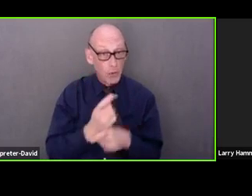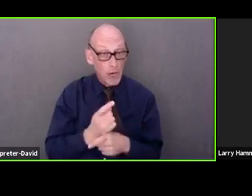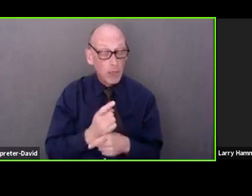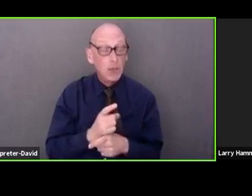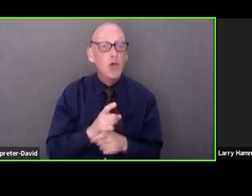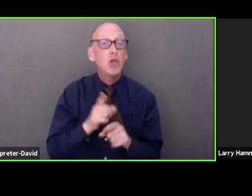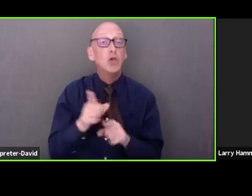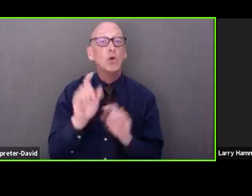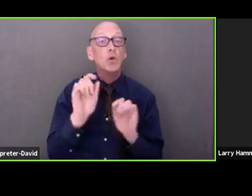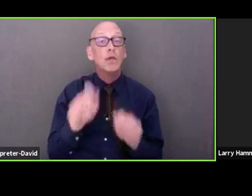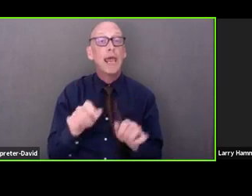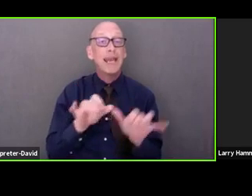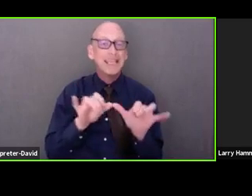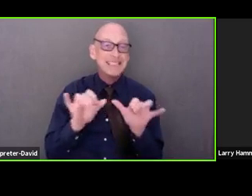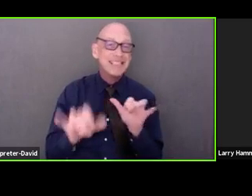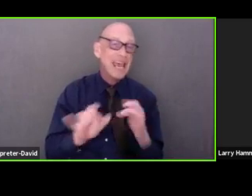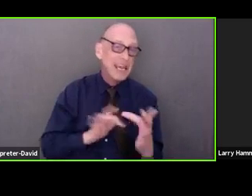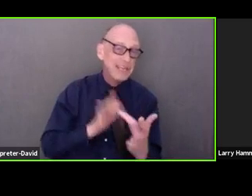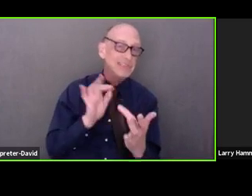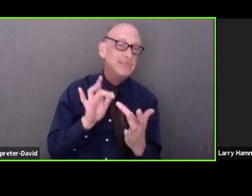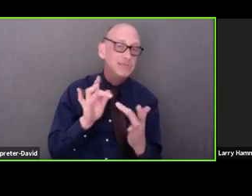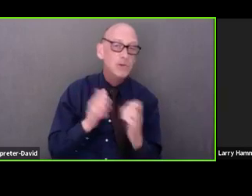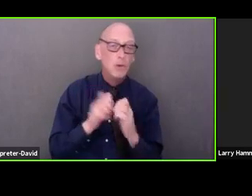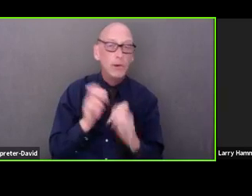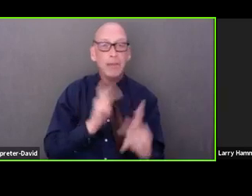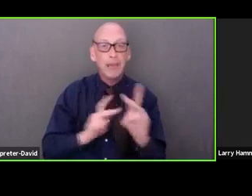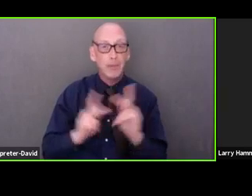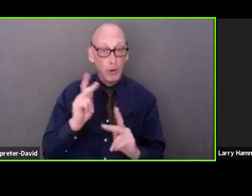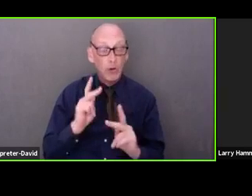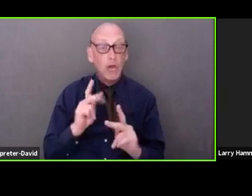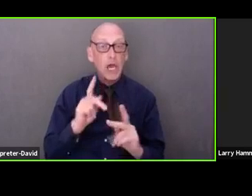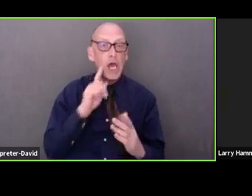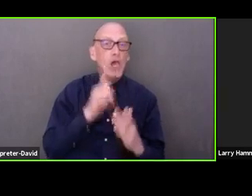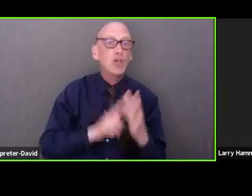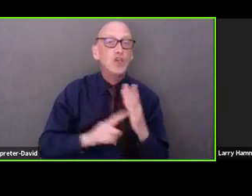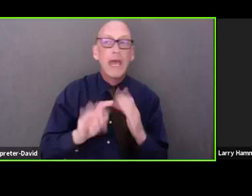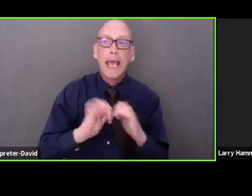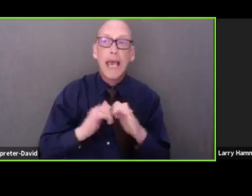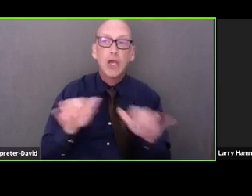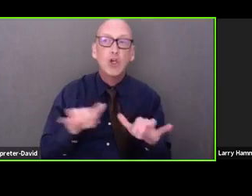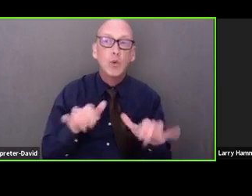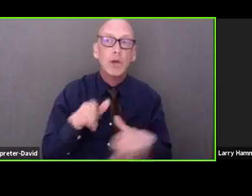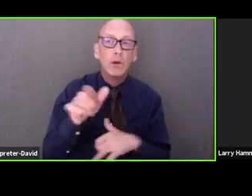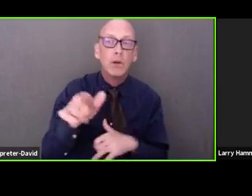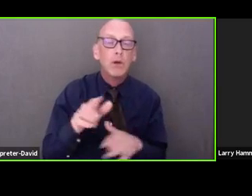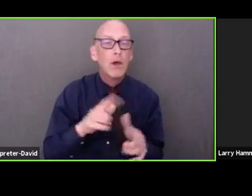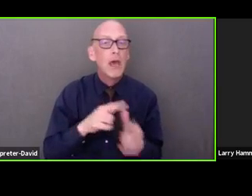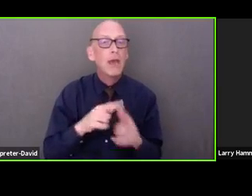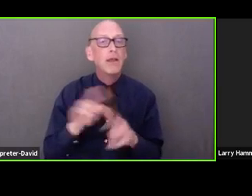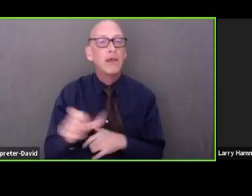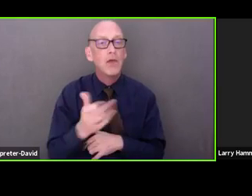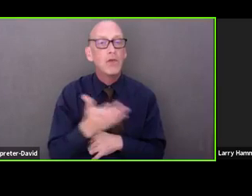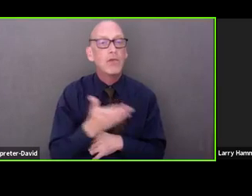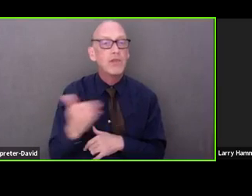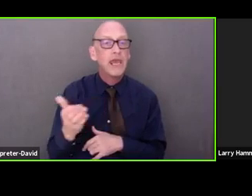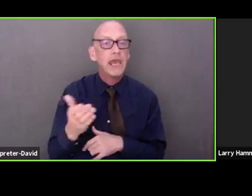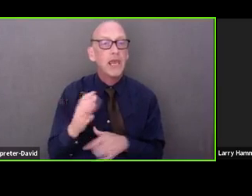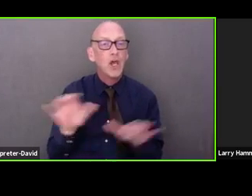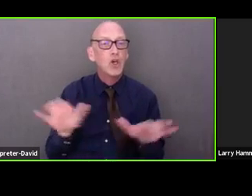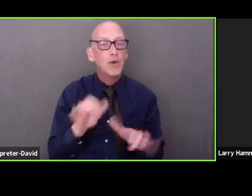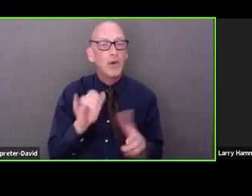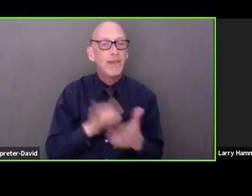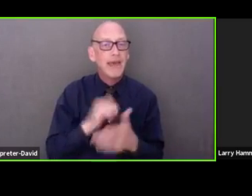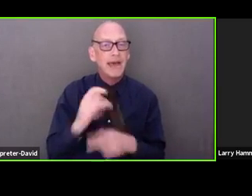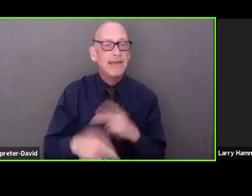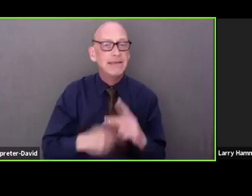can stay in touch with people, check on people. And the other thing about doing those kinds of